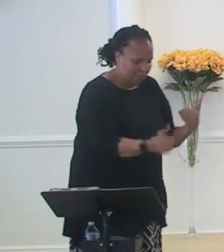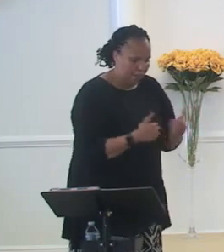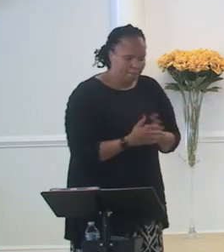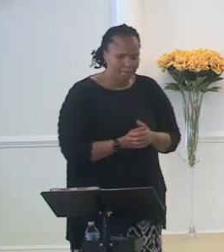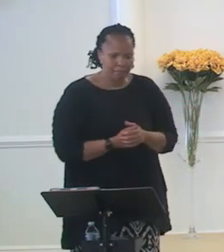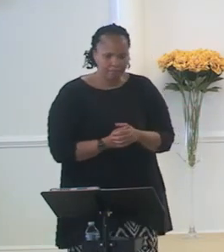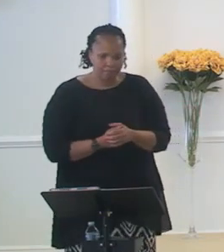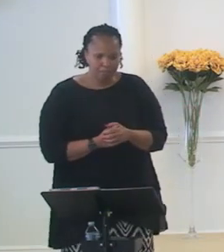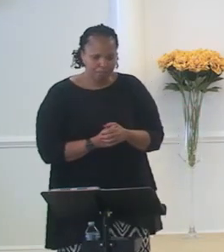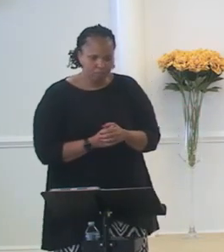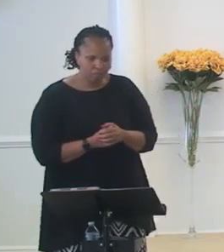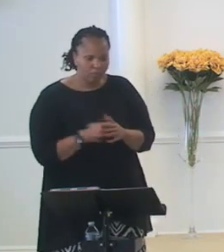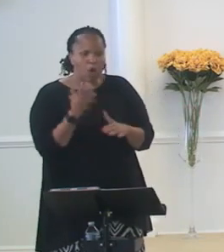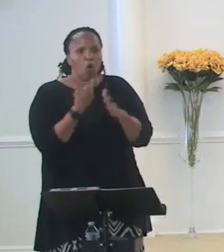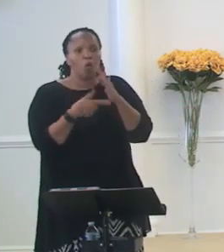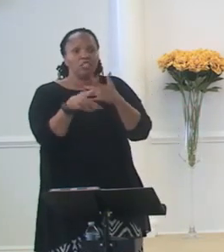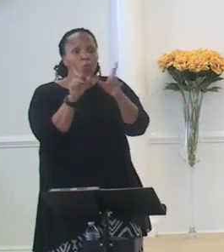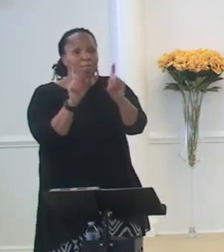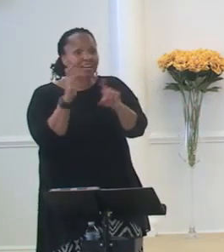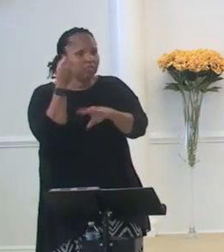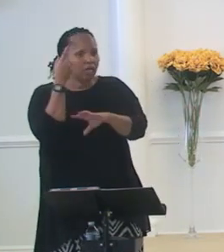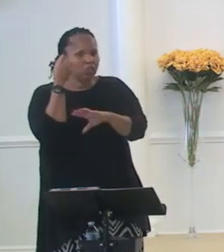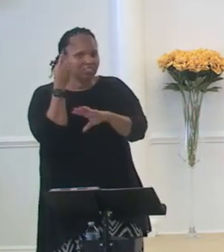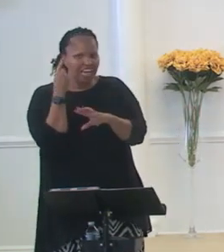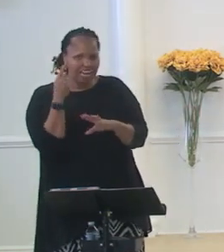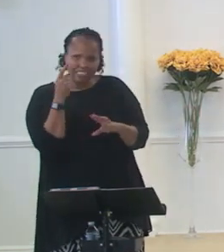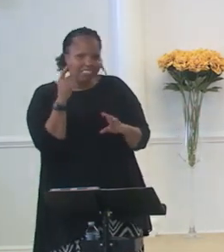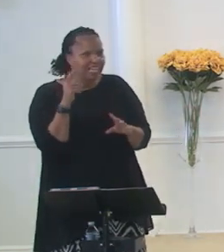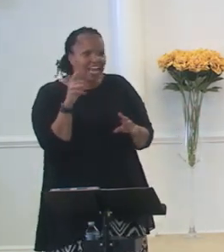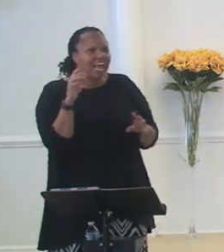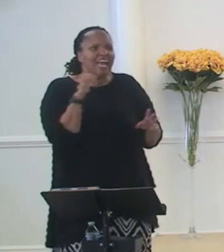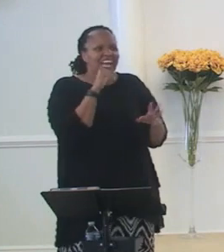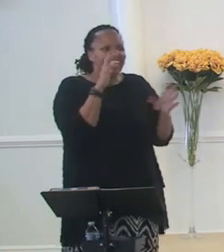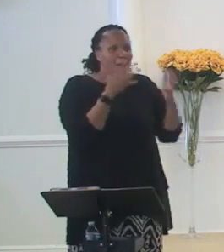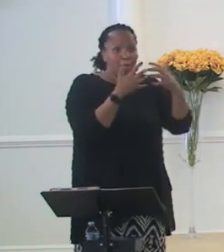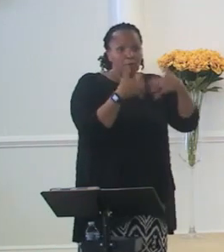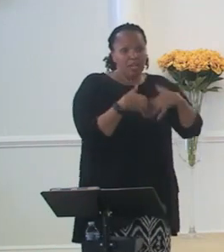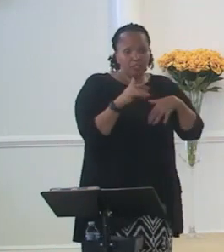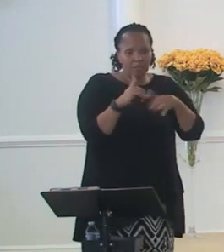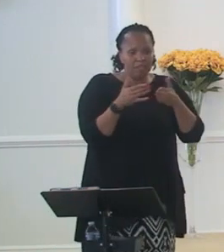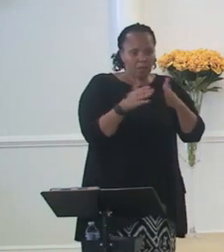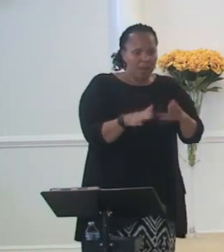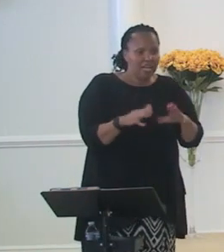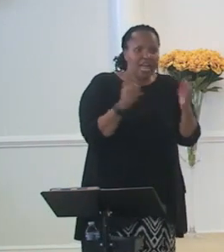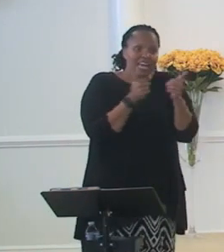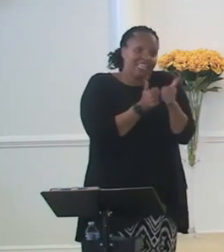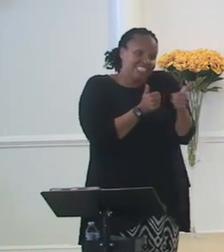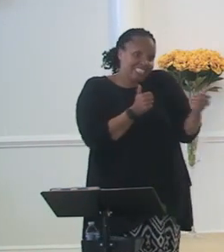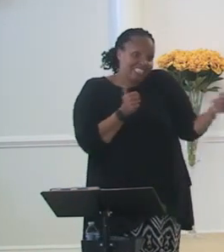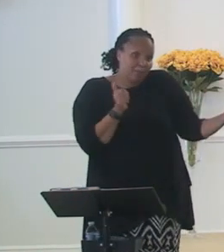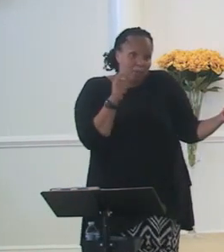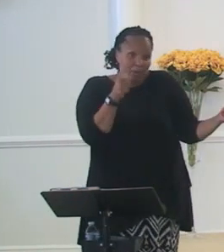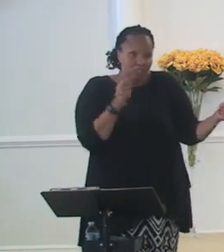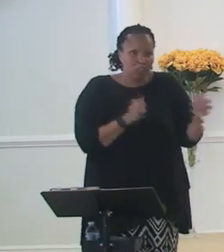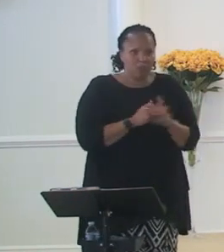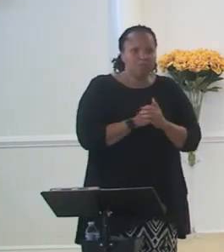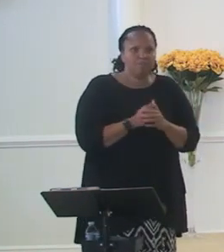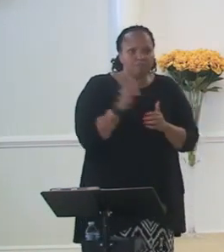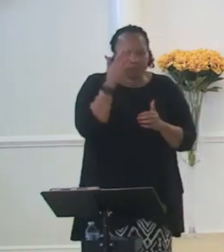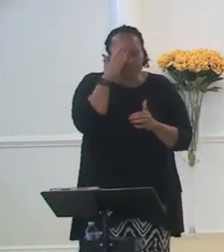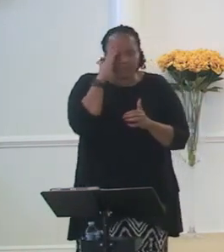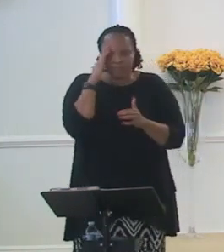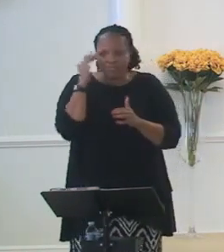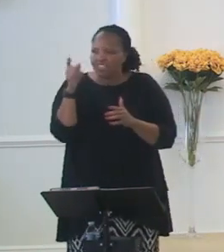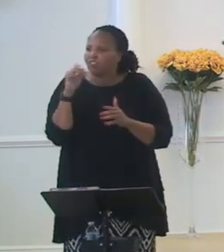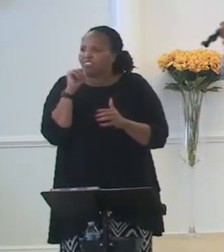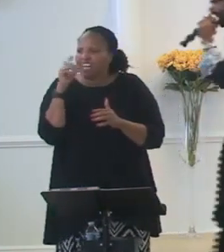on. What you got to understand is, he don't just break you down that way. He broke you away from the rest of the ground. Y'all ain't